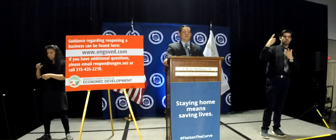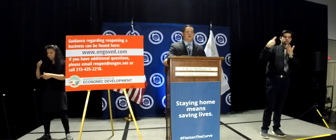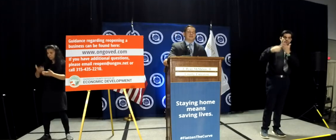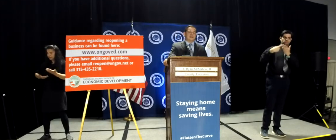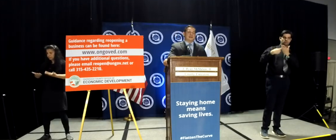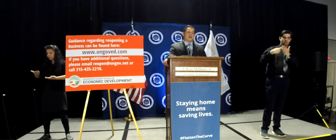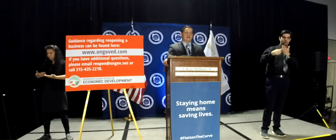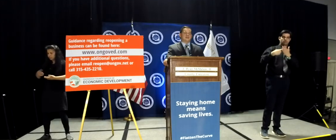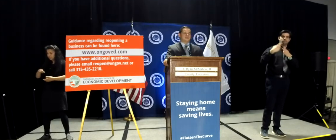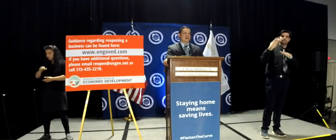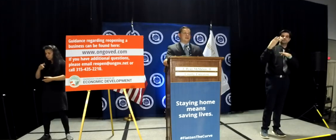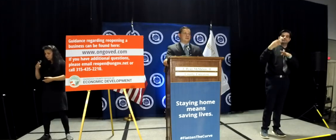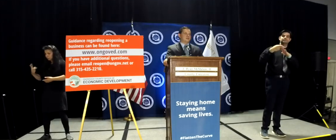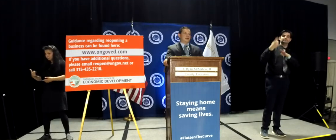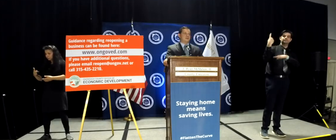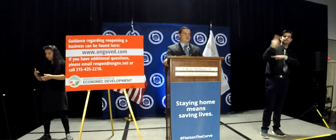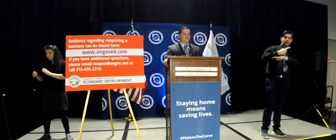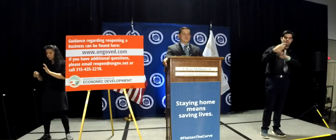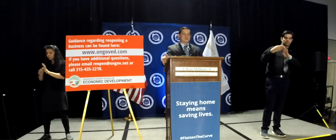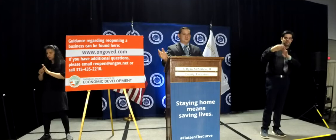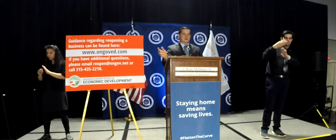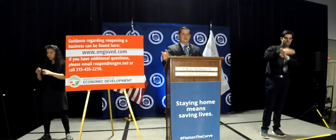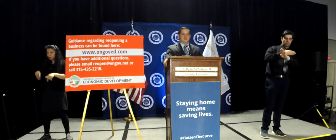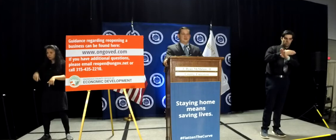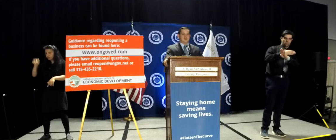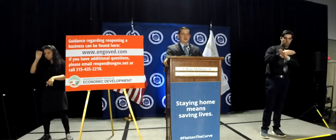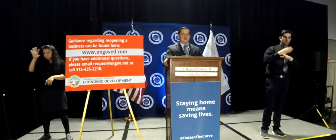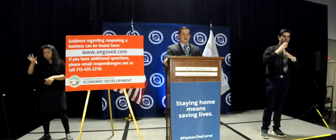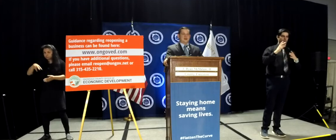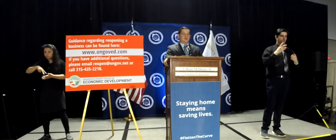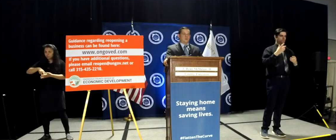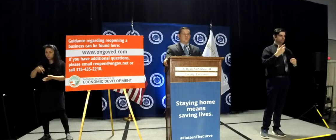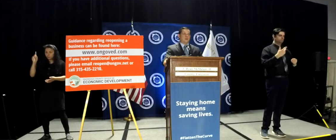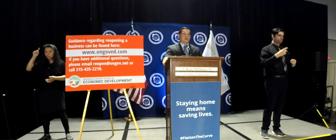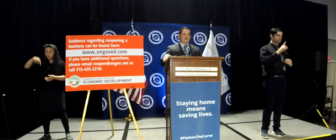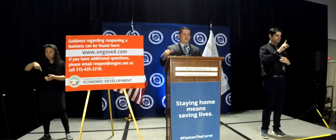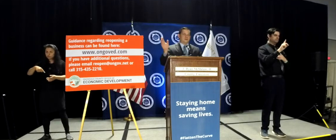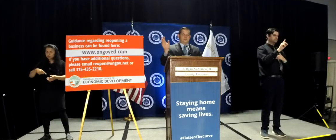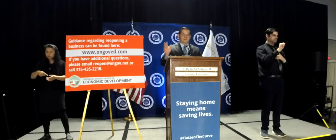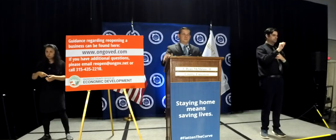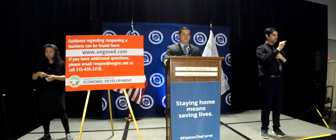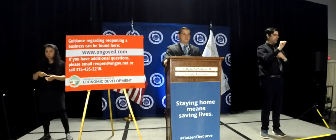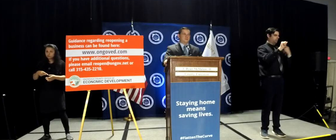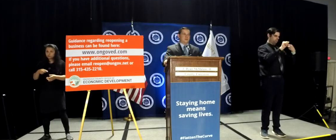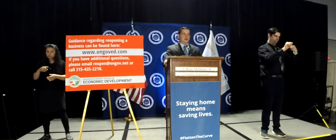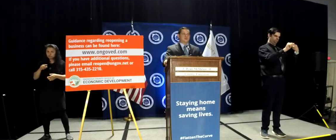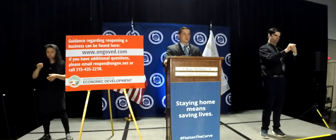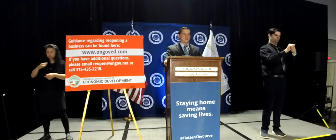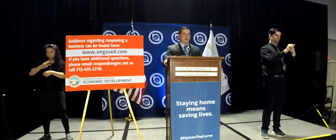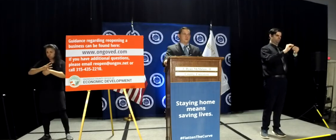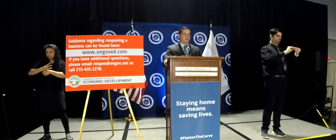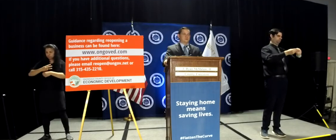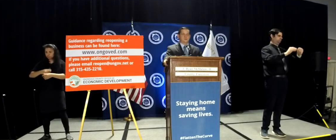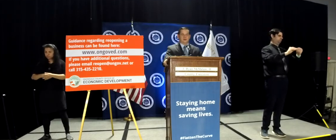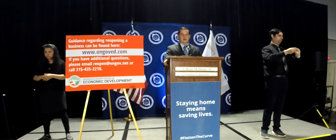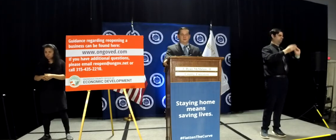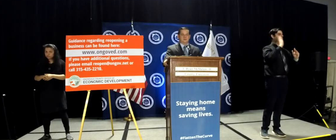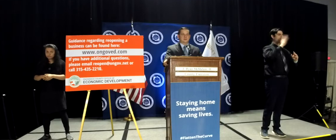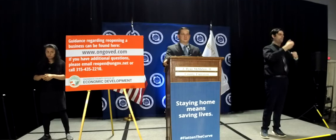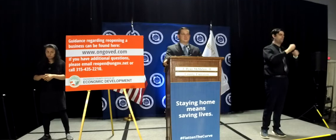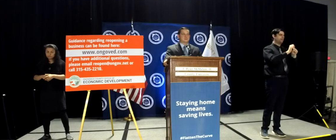find a compromise on it. I think the data is going to drive the decisions, and we'll all learn from the last 24 hours.